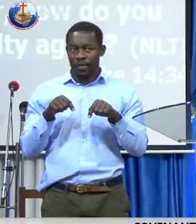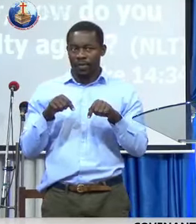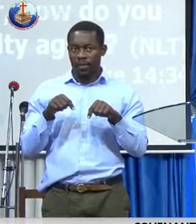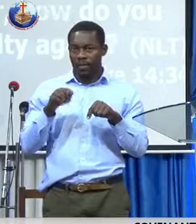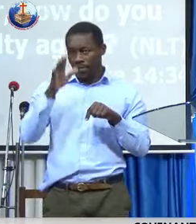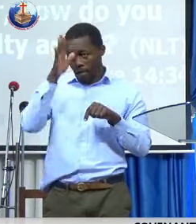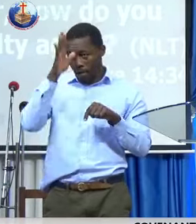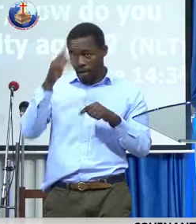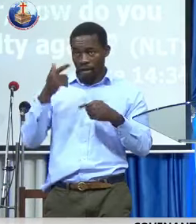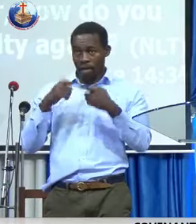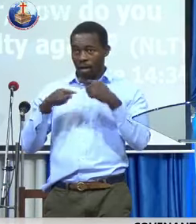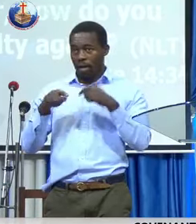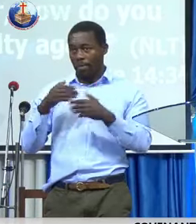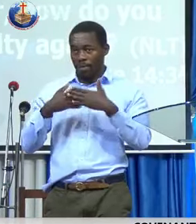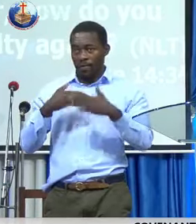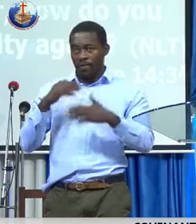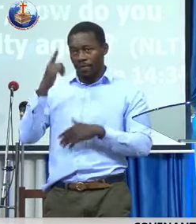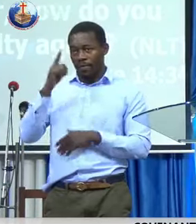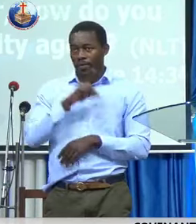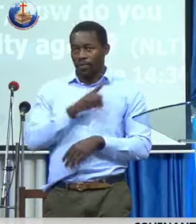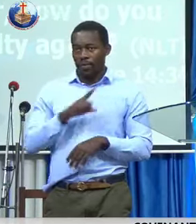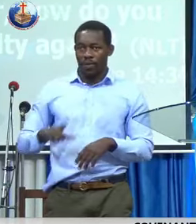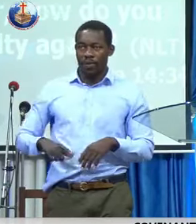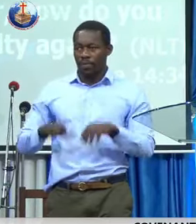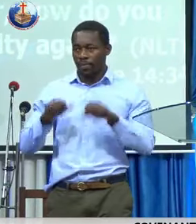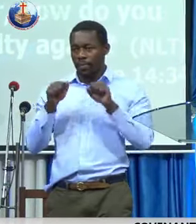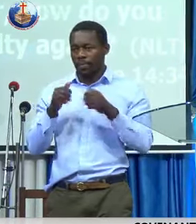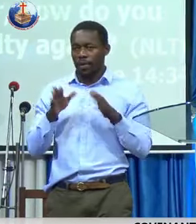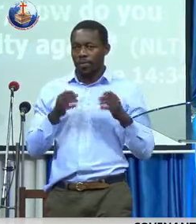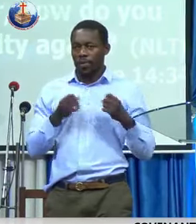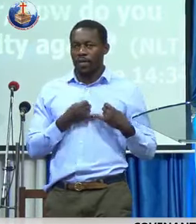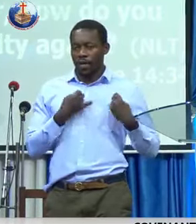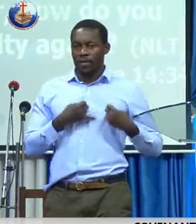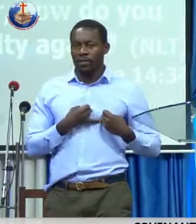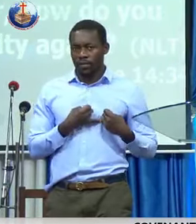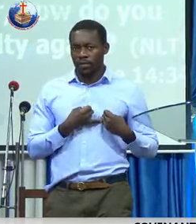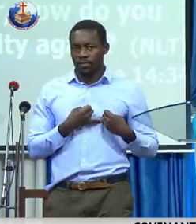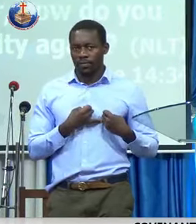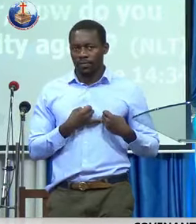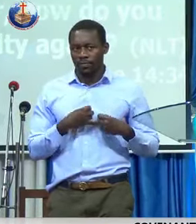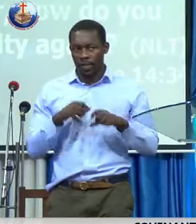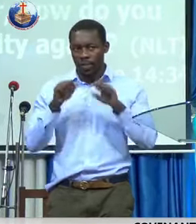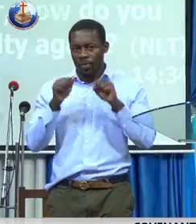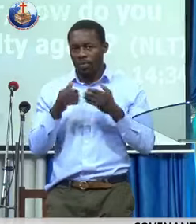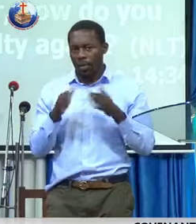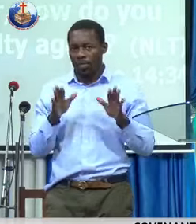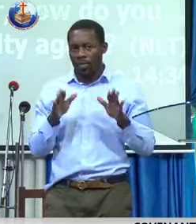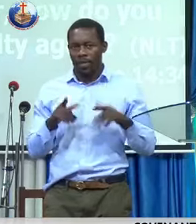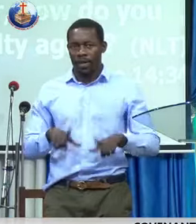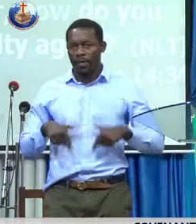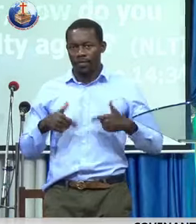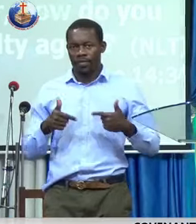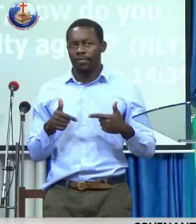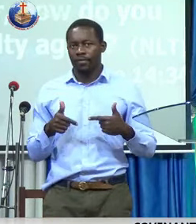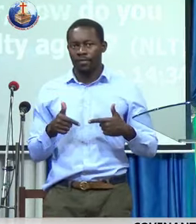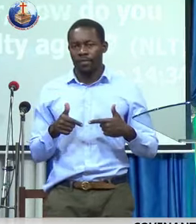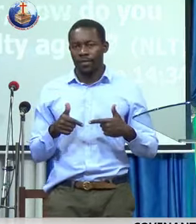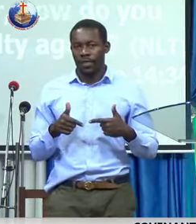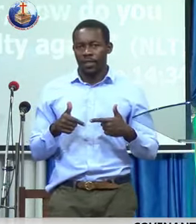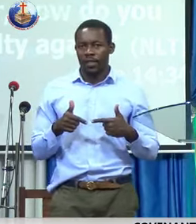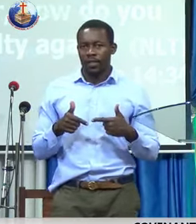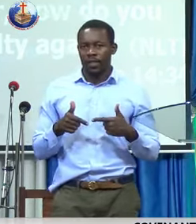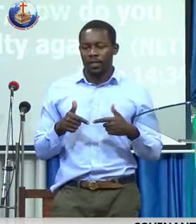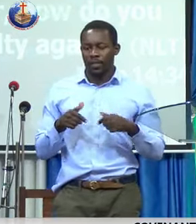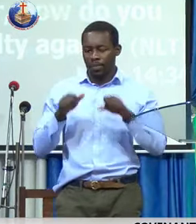come before you, Lord. We want to open our hearts to you. We open our lives to you. We lay